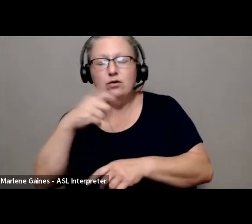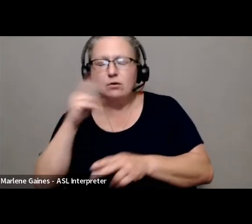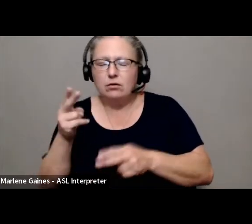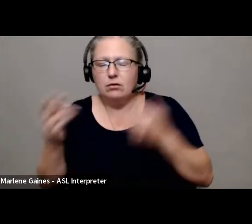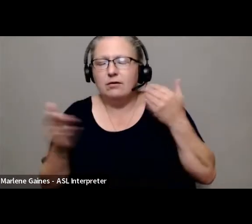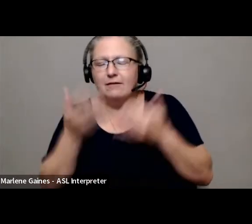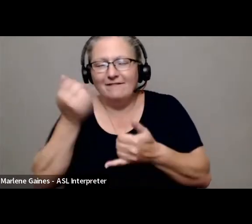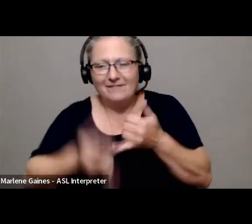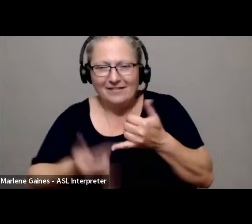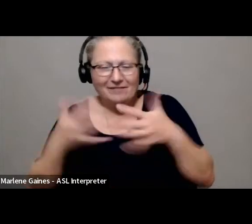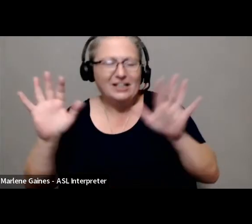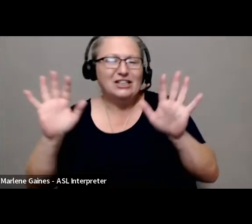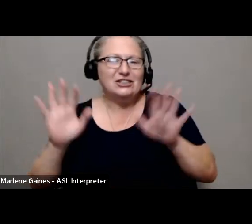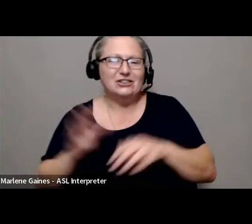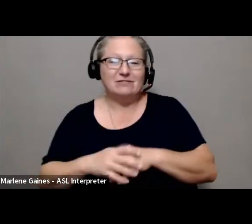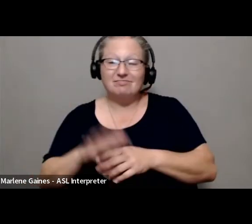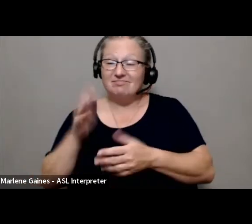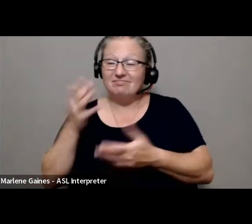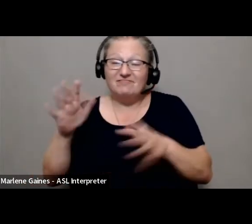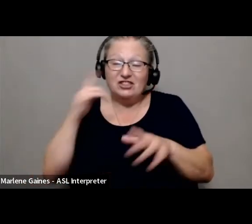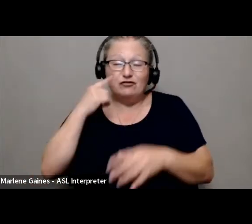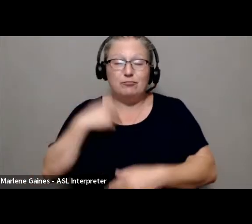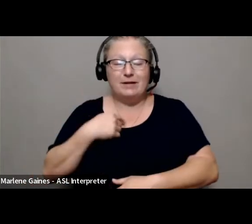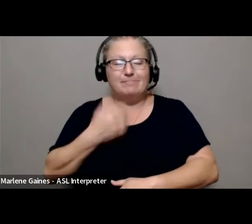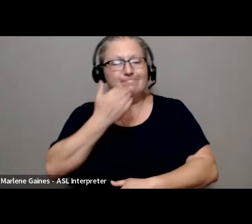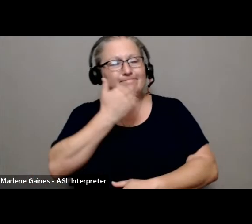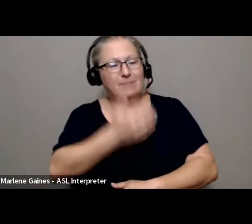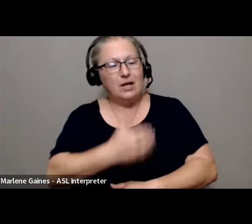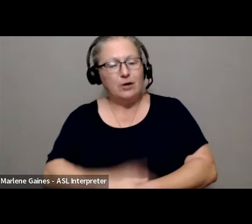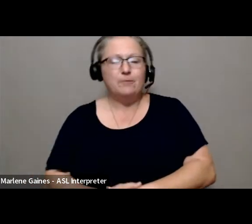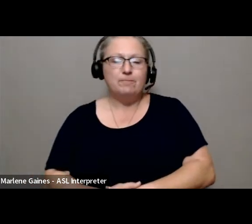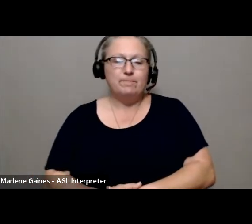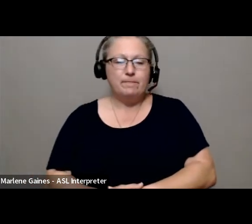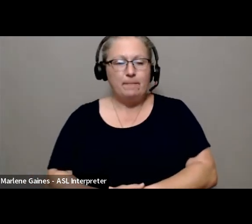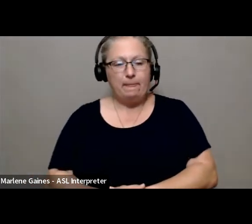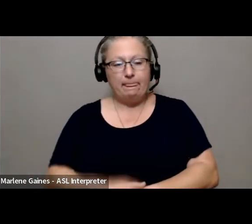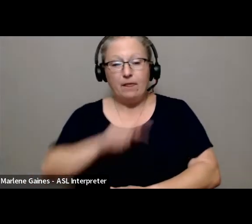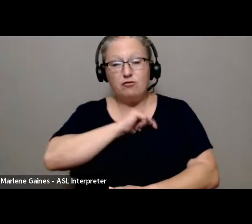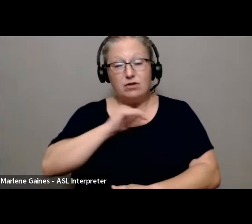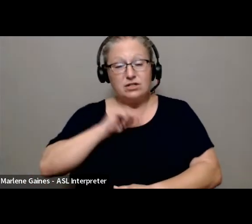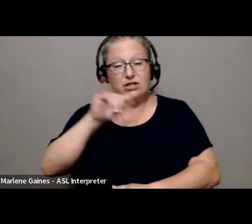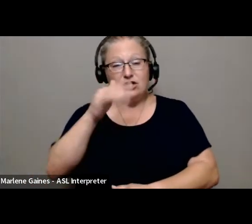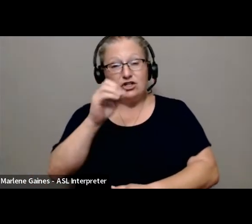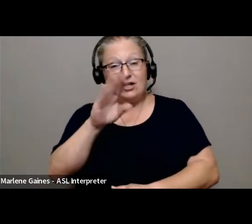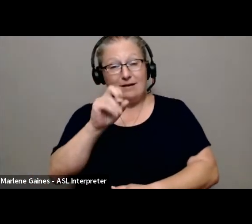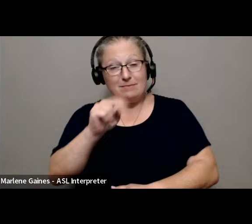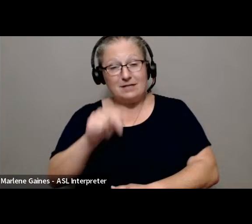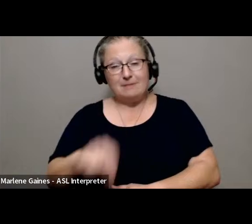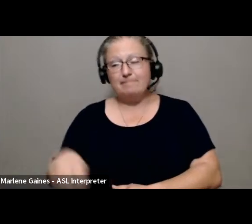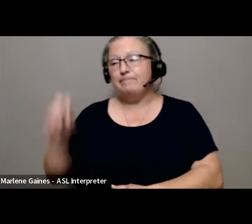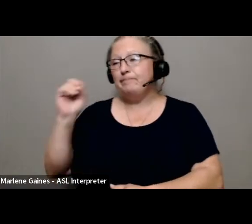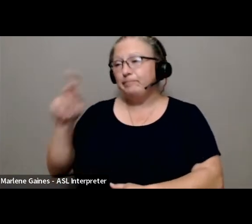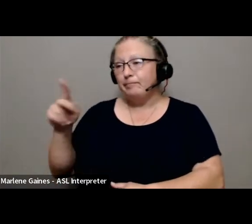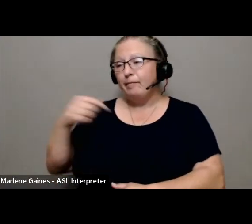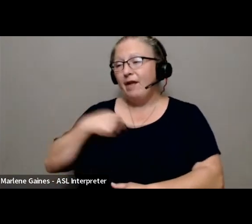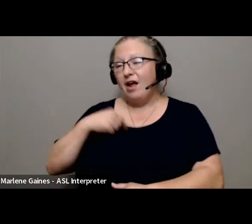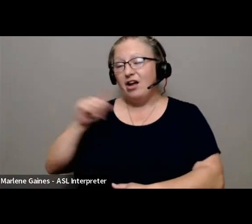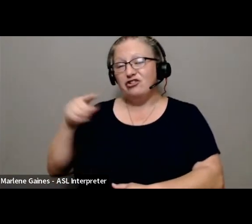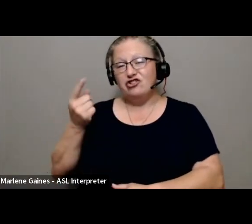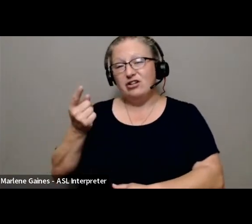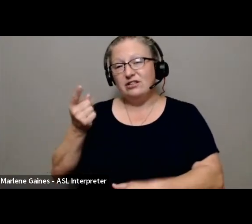line. All right, that's it for me. Thank you. Trustee Jacobson? Okay. I will